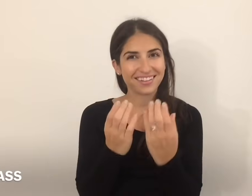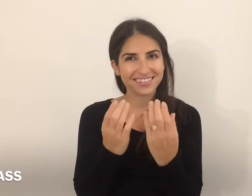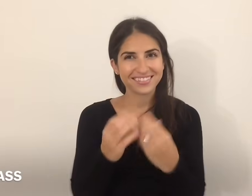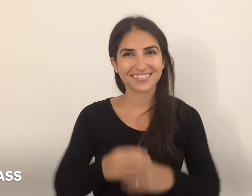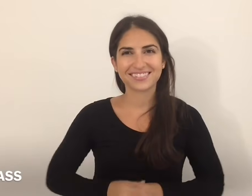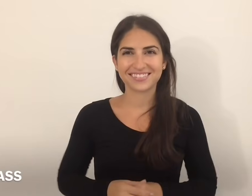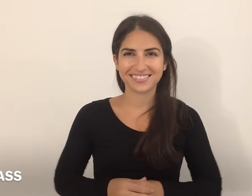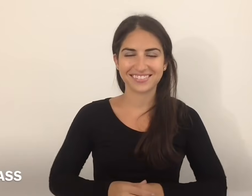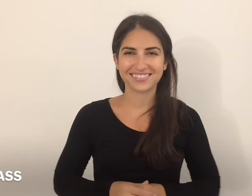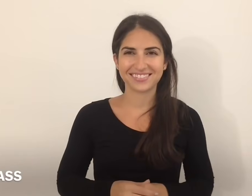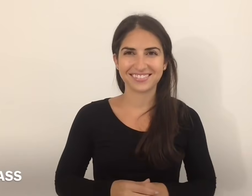Class.